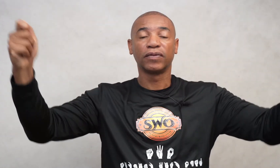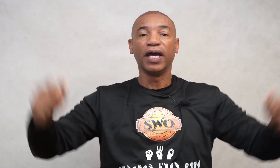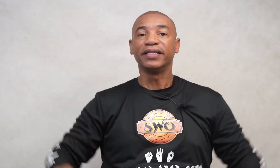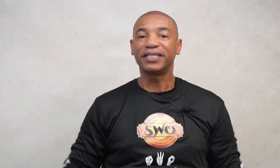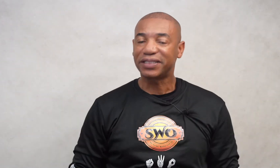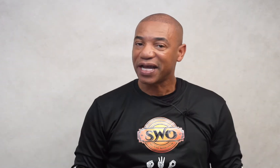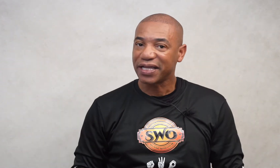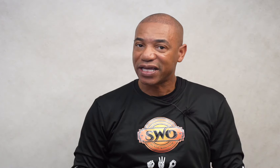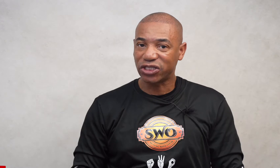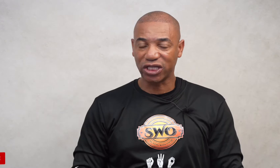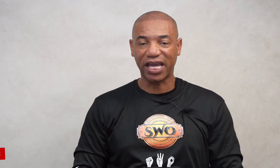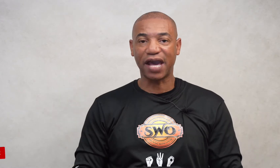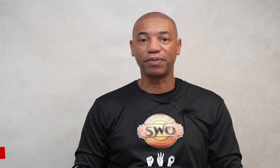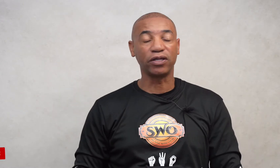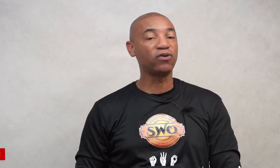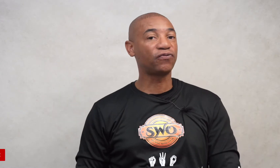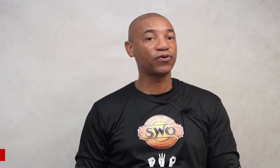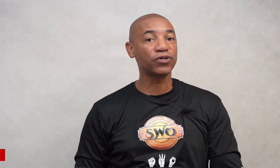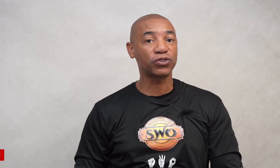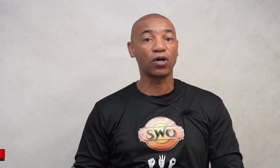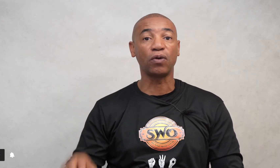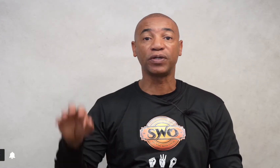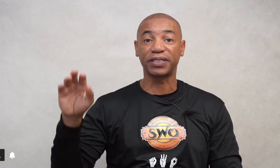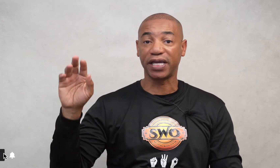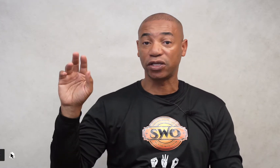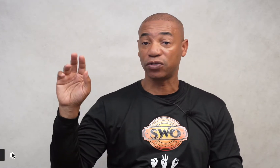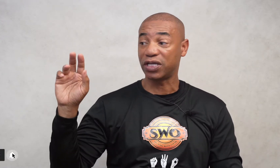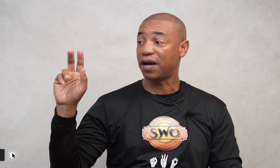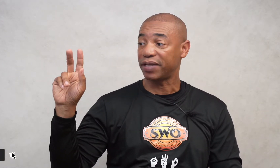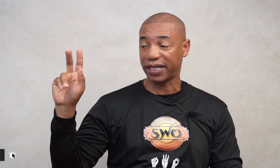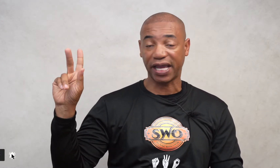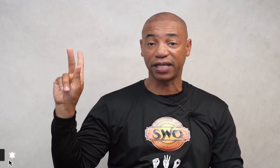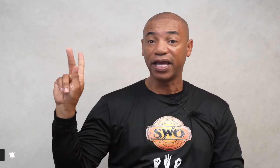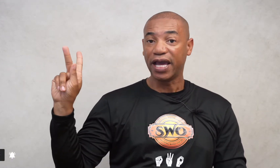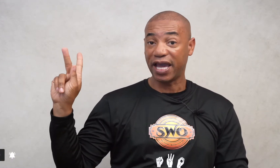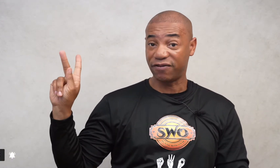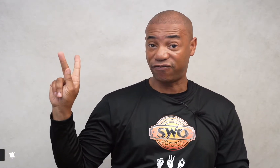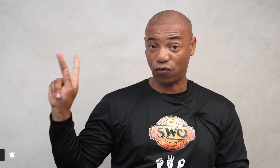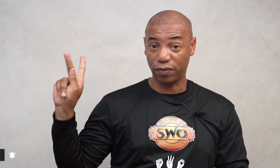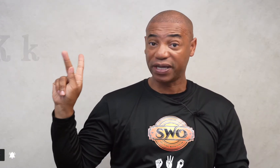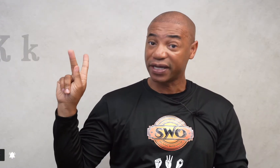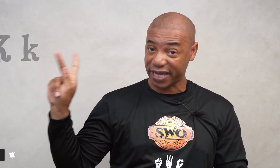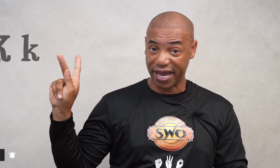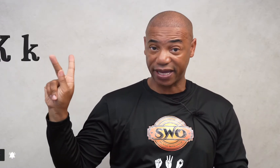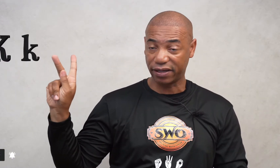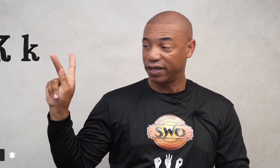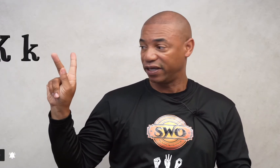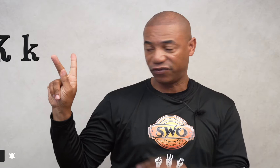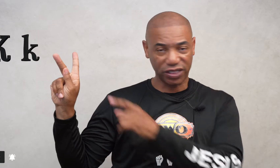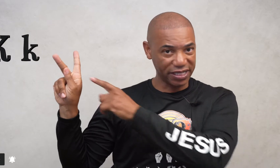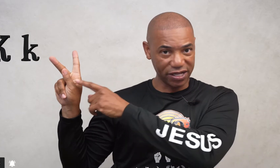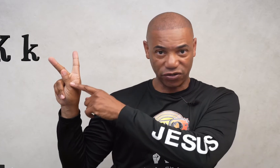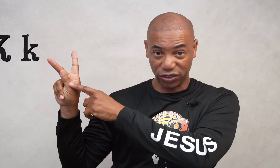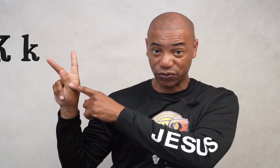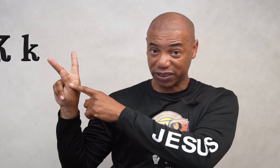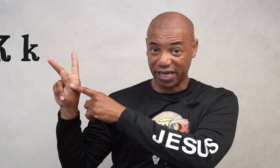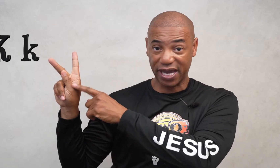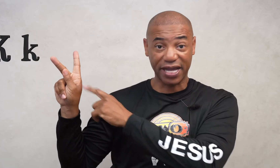To sign kitchen cabinet, you first start with taking your dominant hand and forming a K. If you did not know this was a K, I did